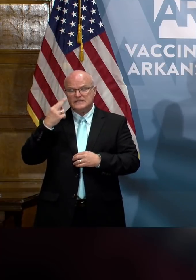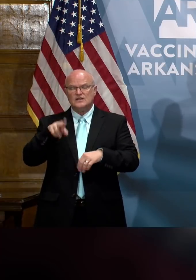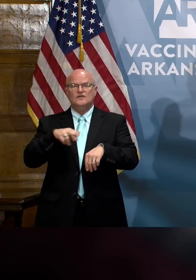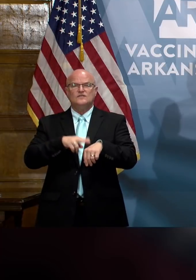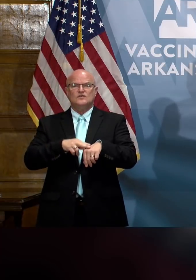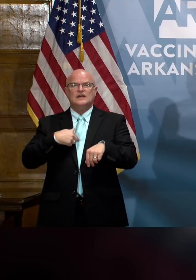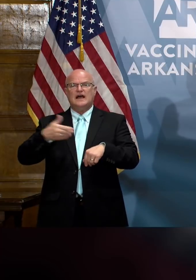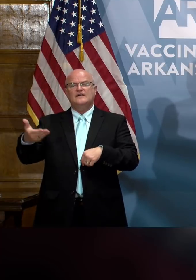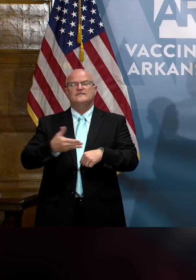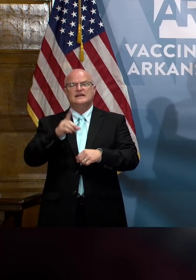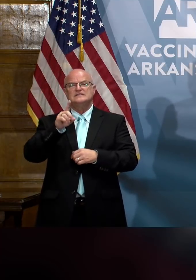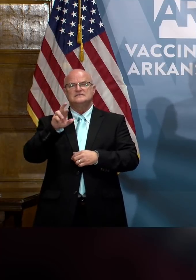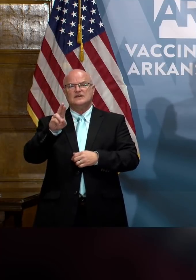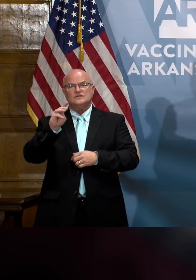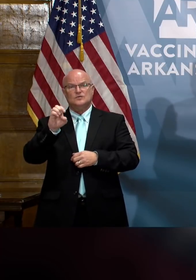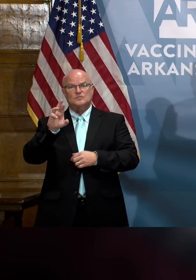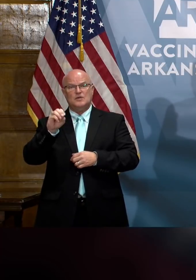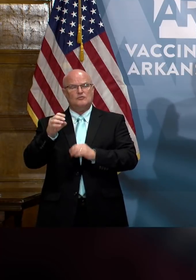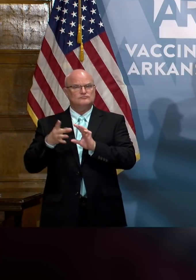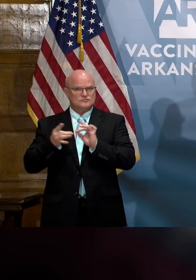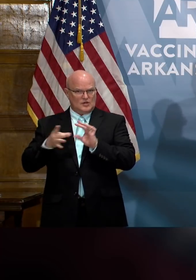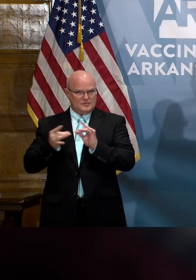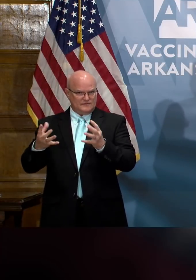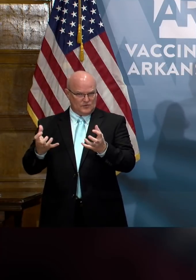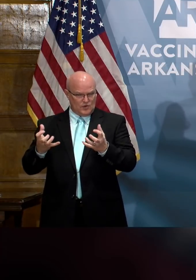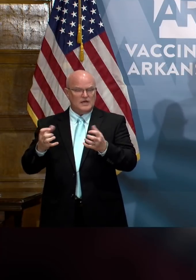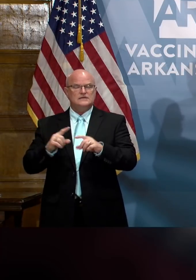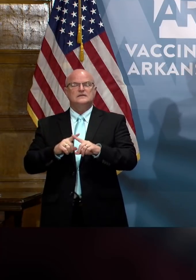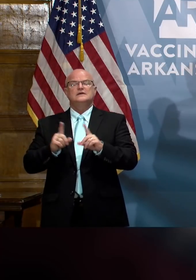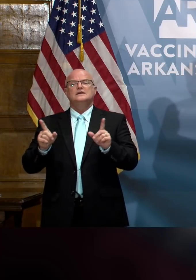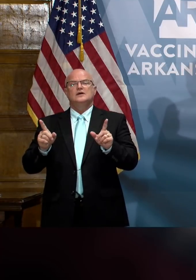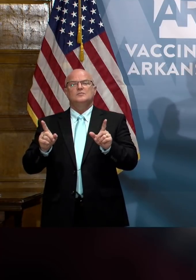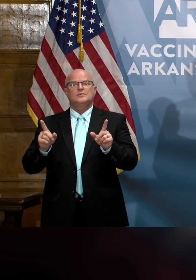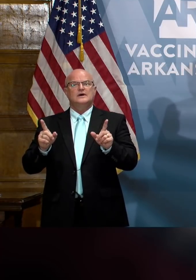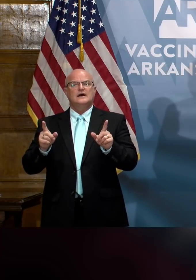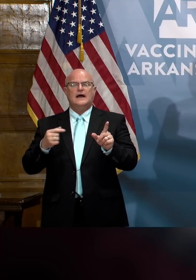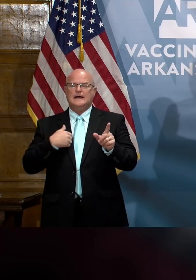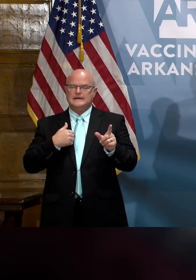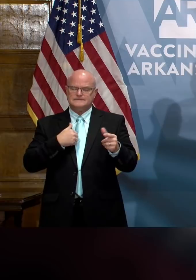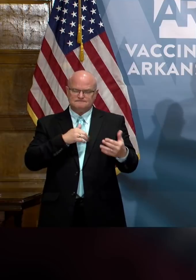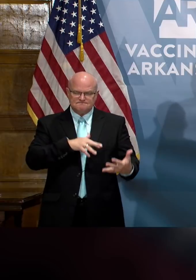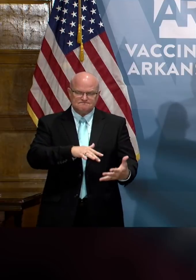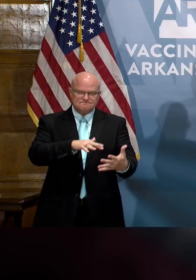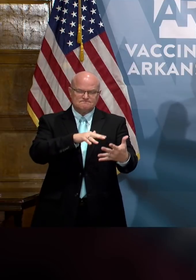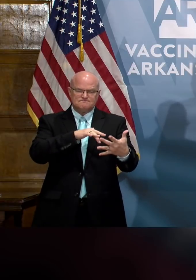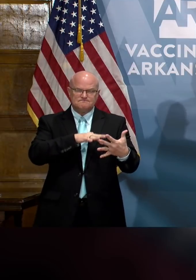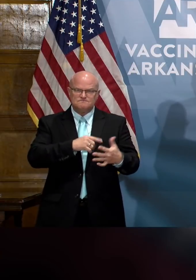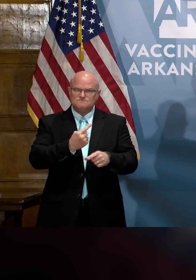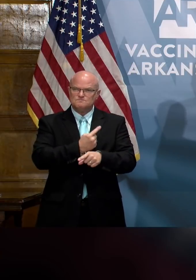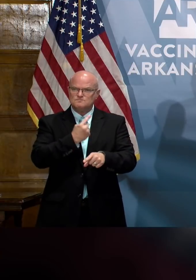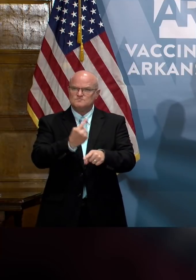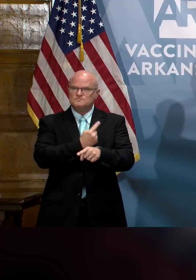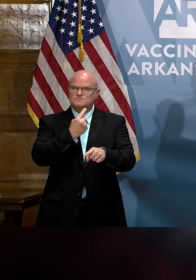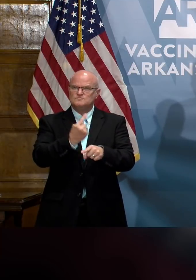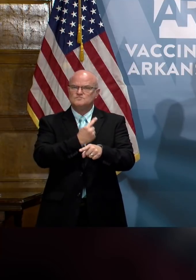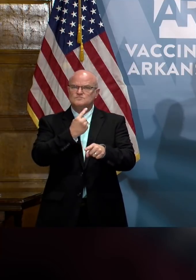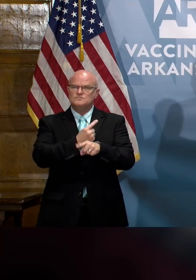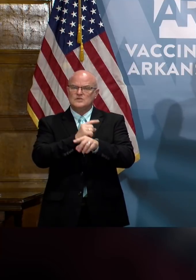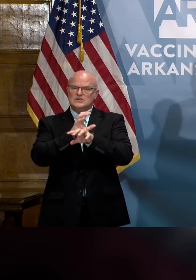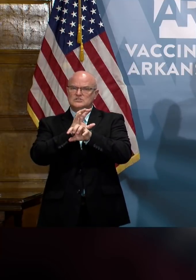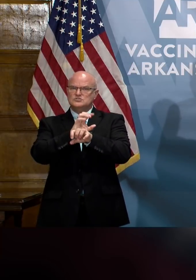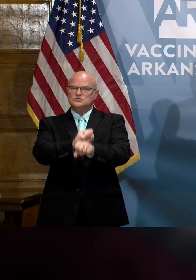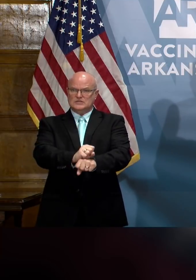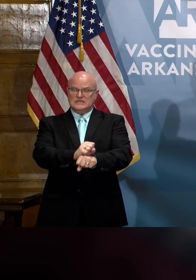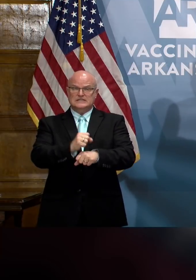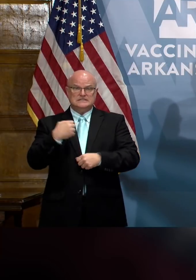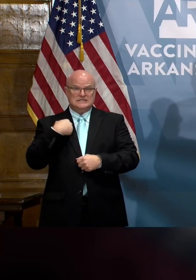I'll invite Dr. Romero to make any comment, but I study it regularly just in terms of the trends, and